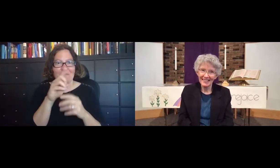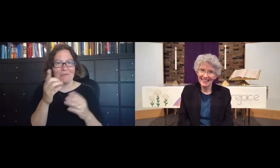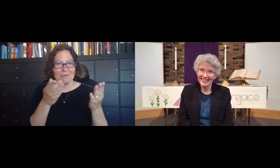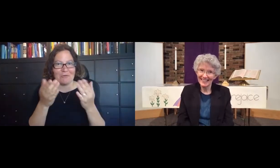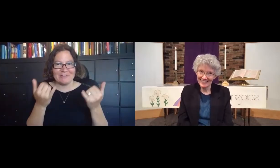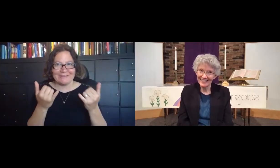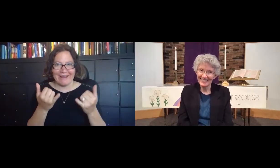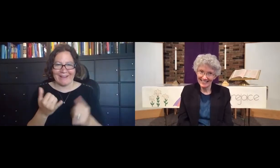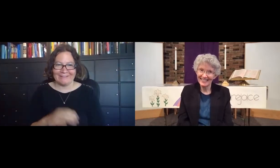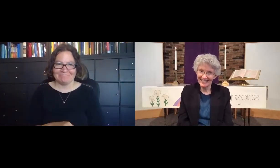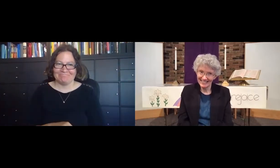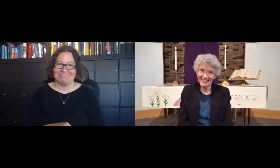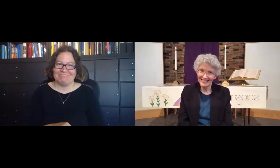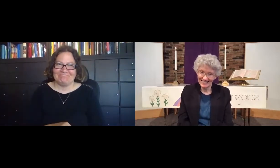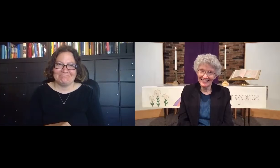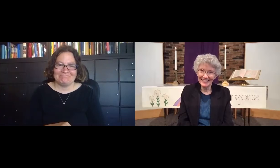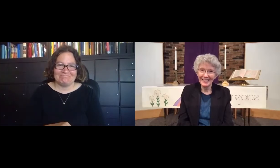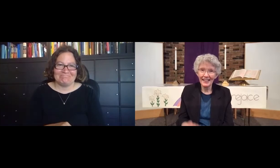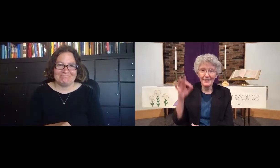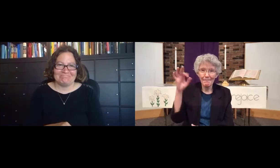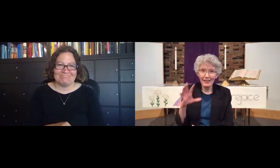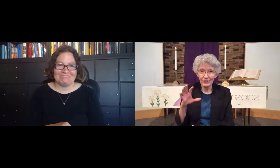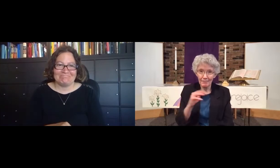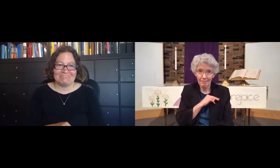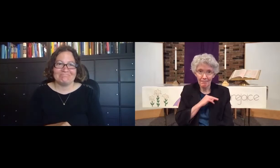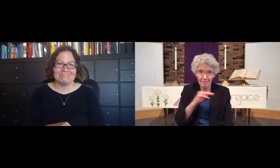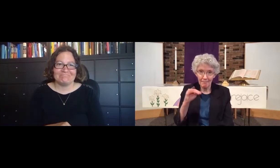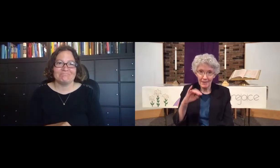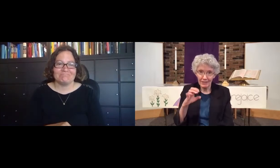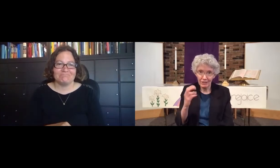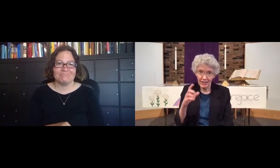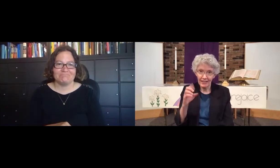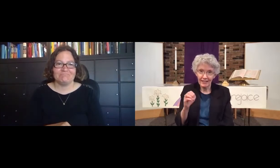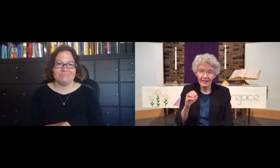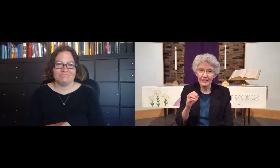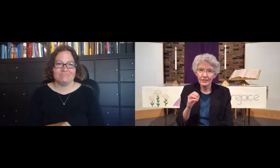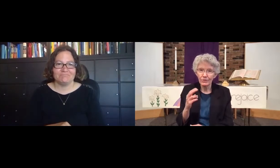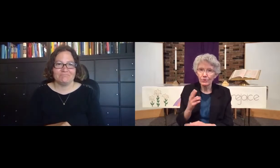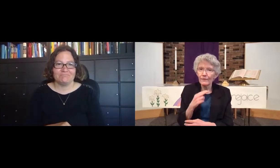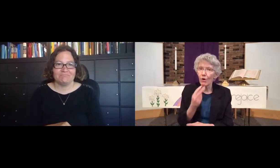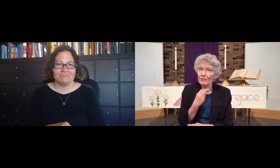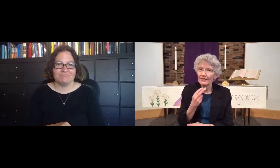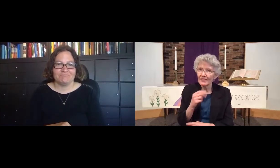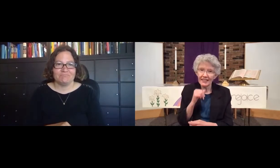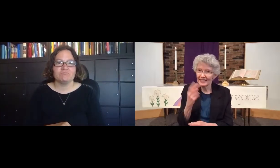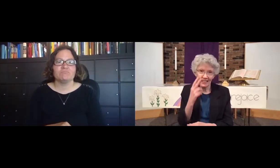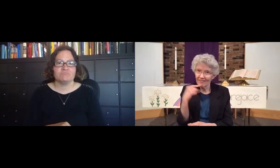Thank you for involving me in your worship service today. Pastor Michelle Lewis,